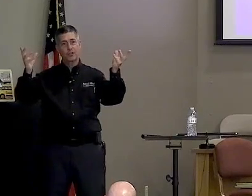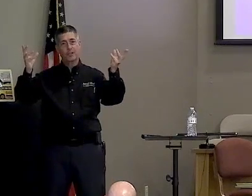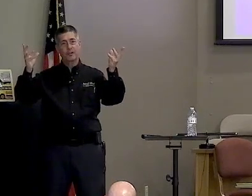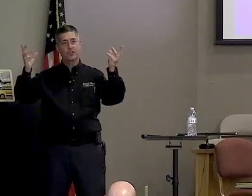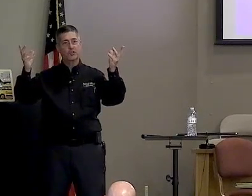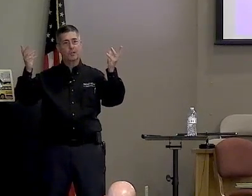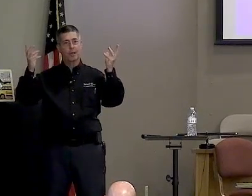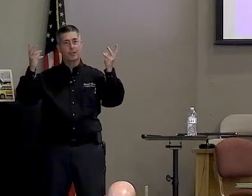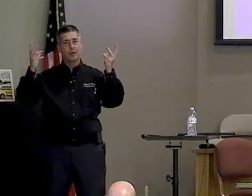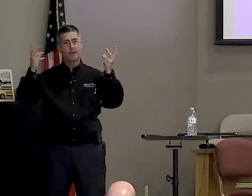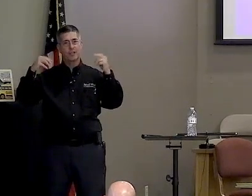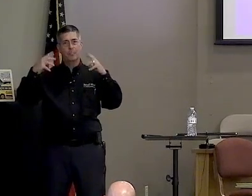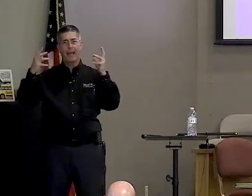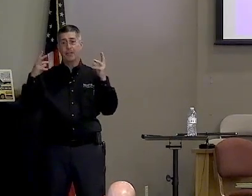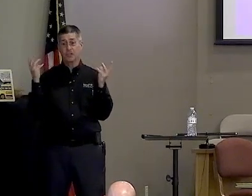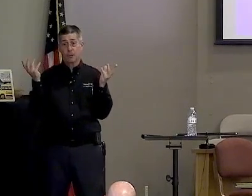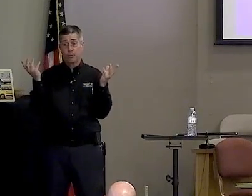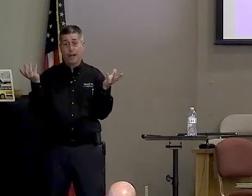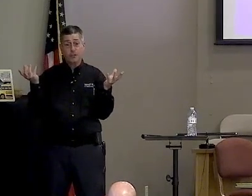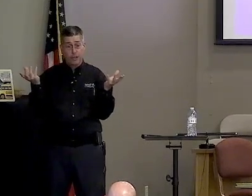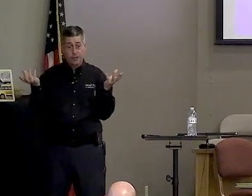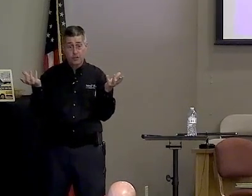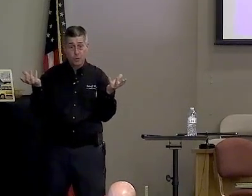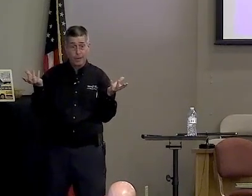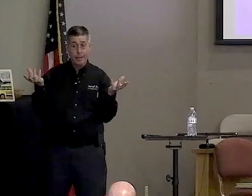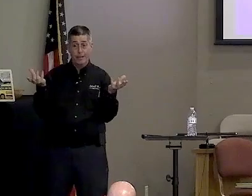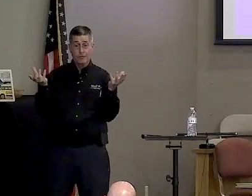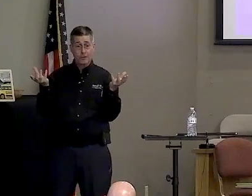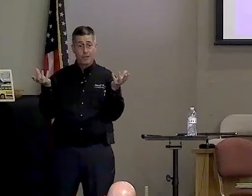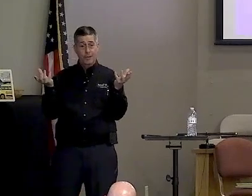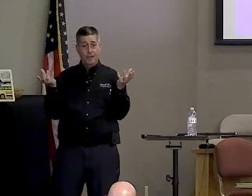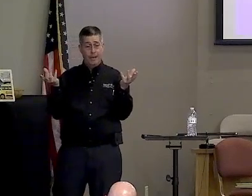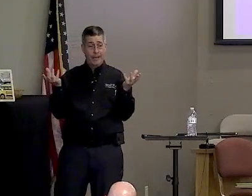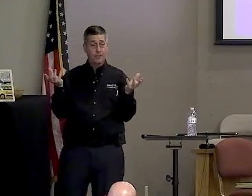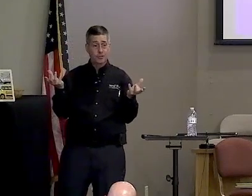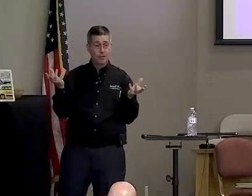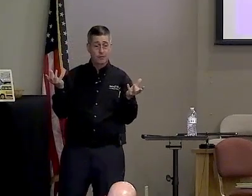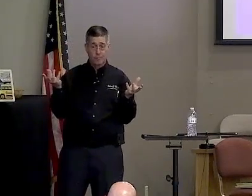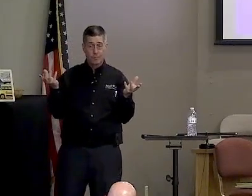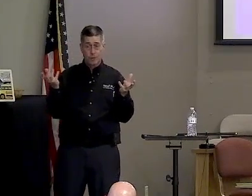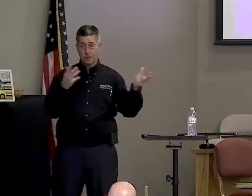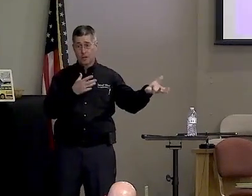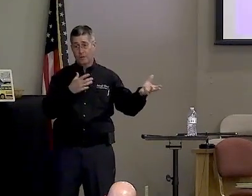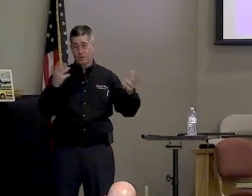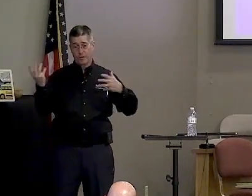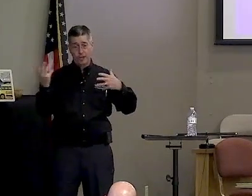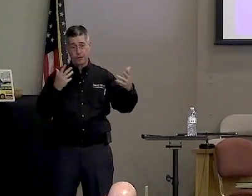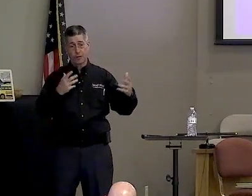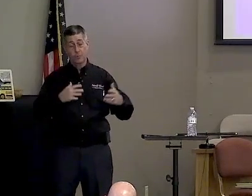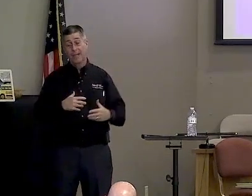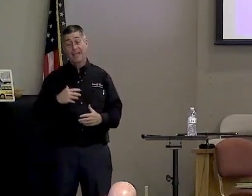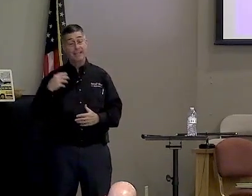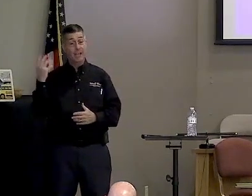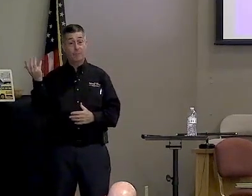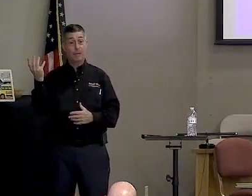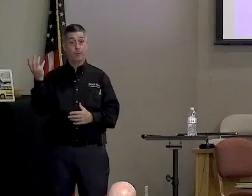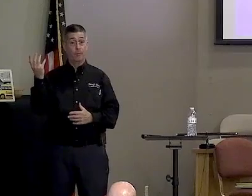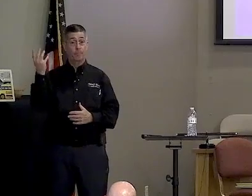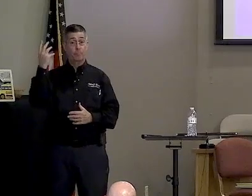this, I said bias, it's a prejudice is what it is, against those others in the other group. Deaf people, big